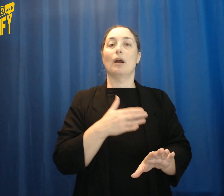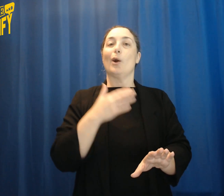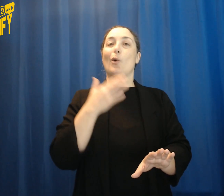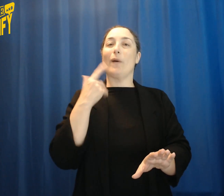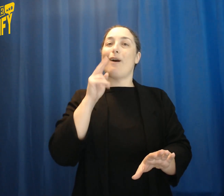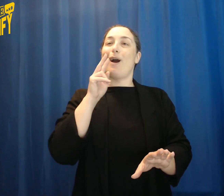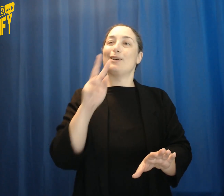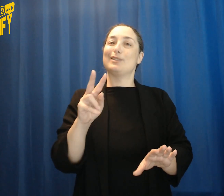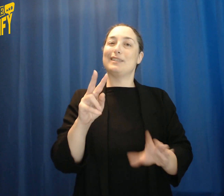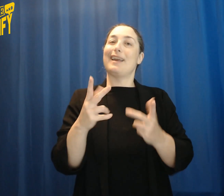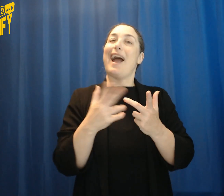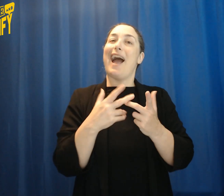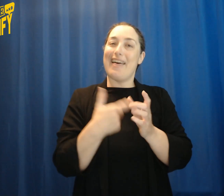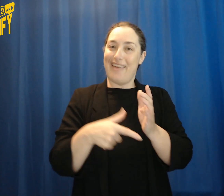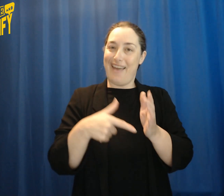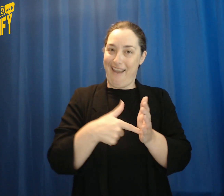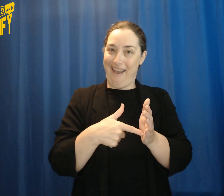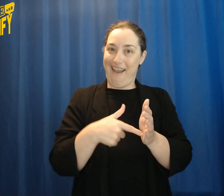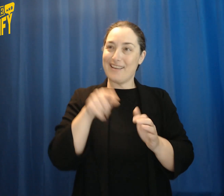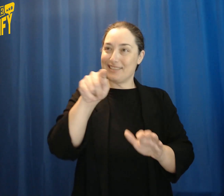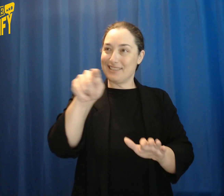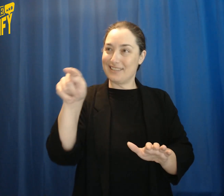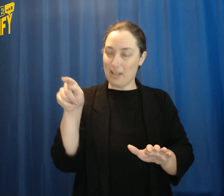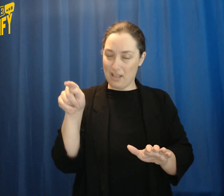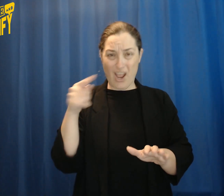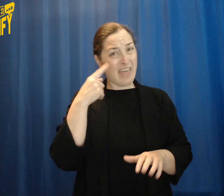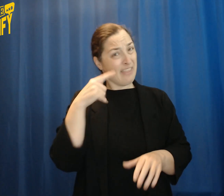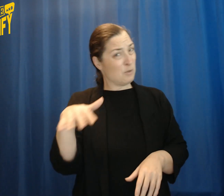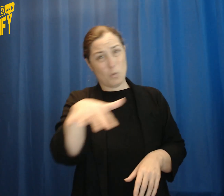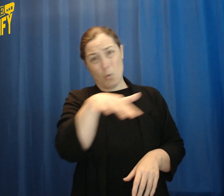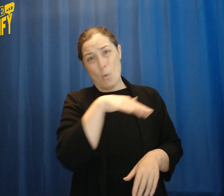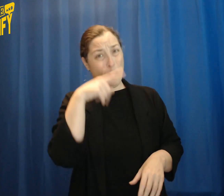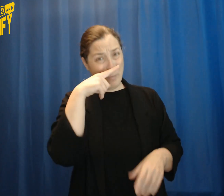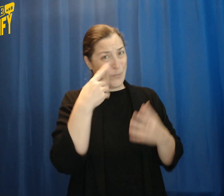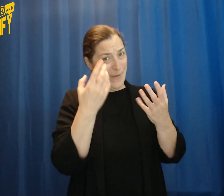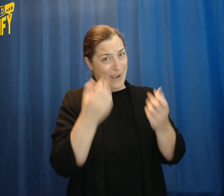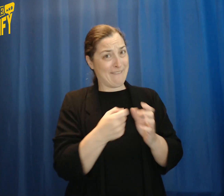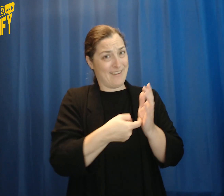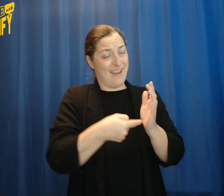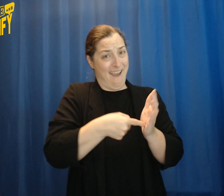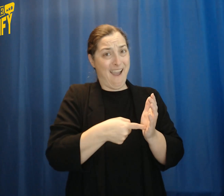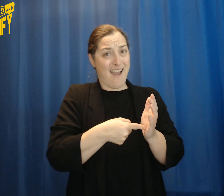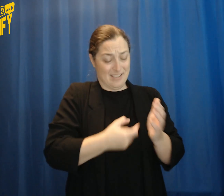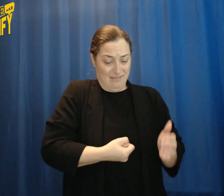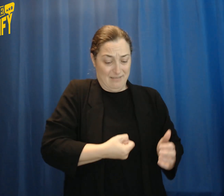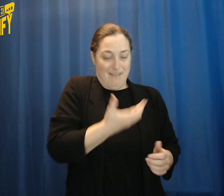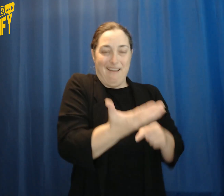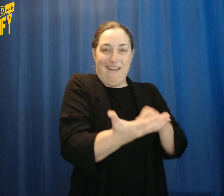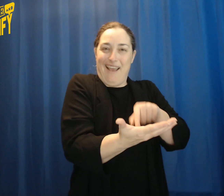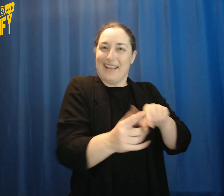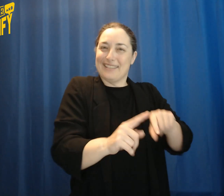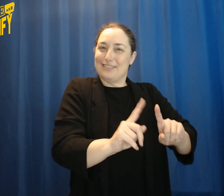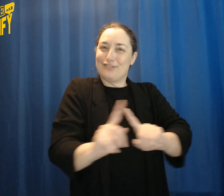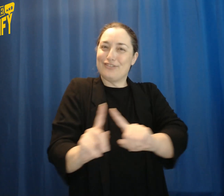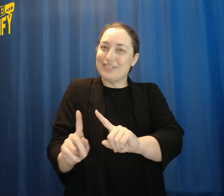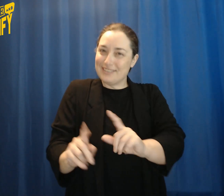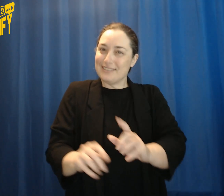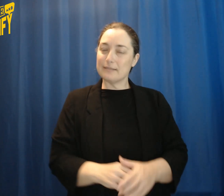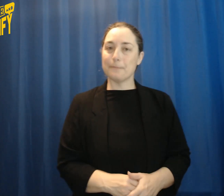so, you know, I think everyone's an artist in some form. It bears itself in many ways. I know you're going through a bit of a